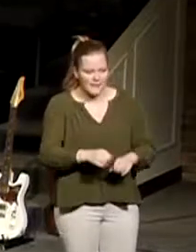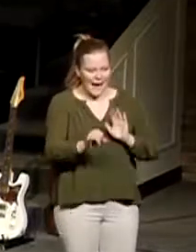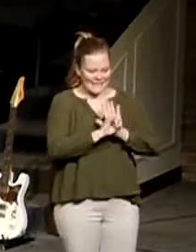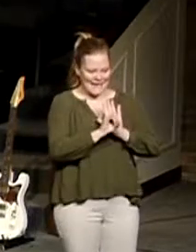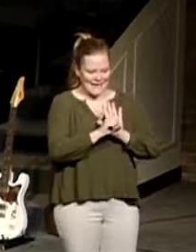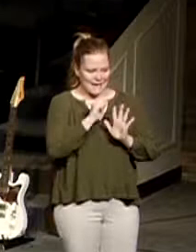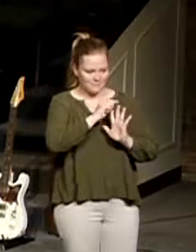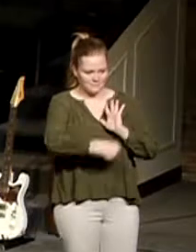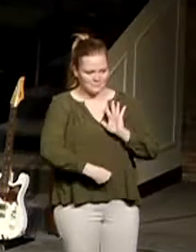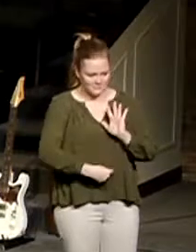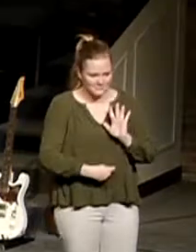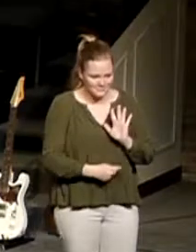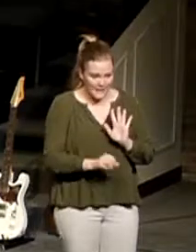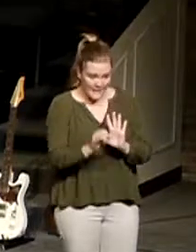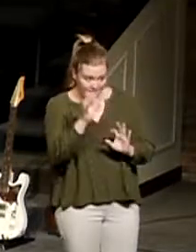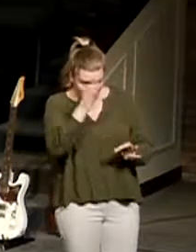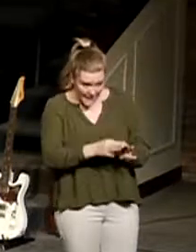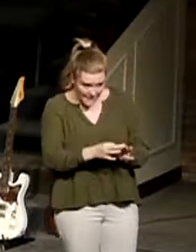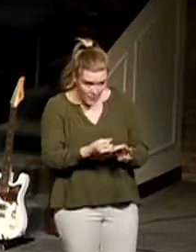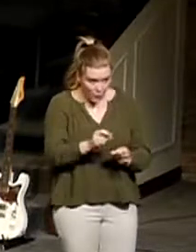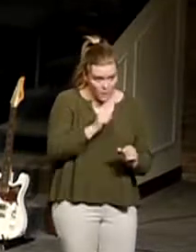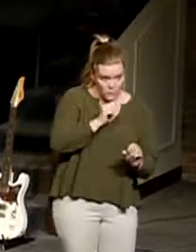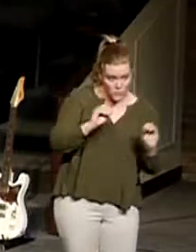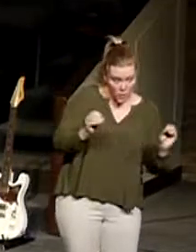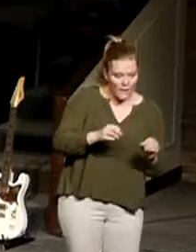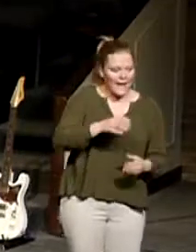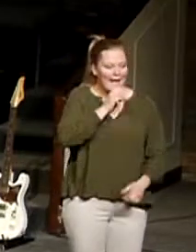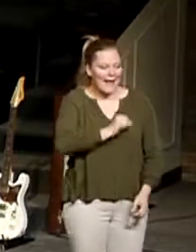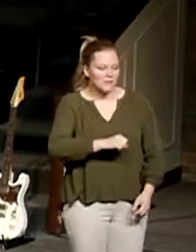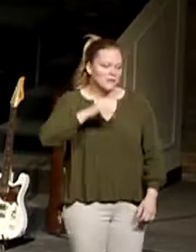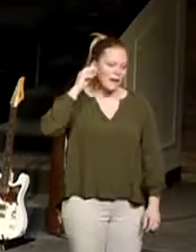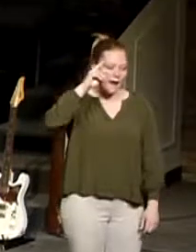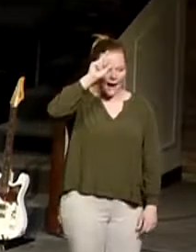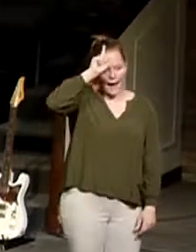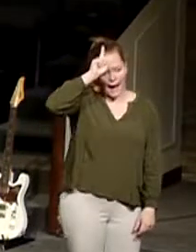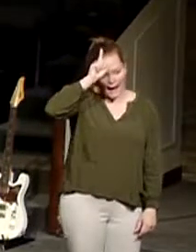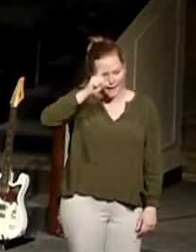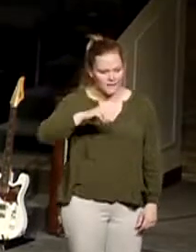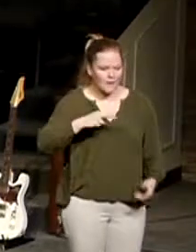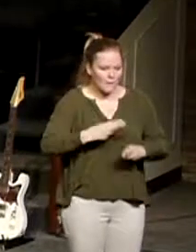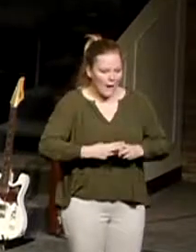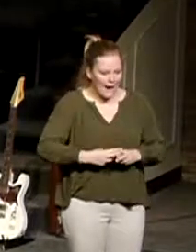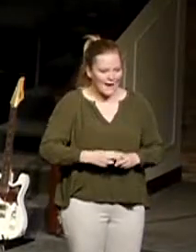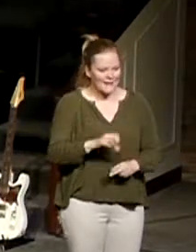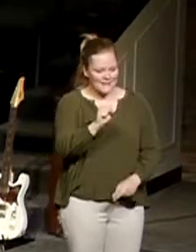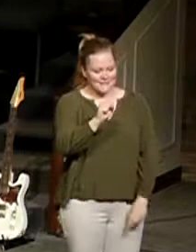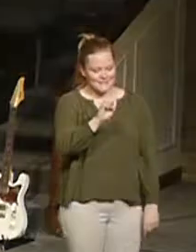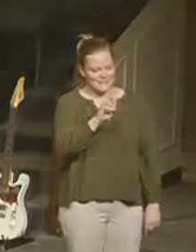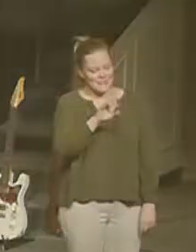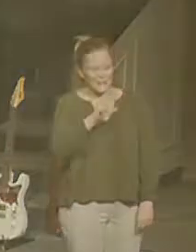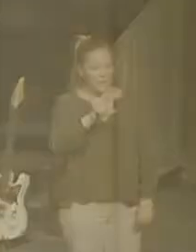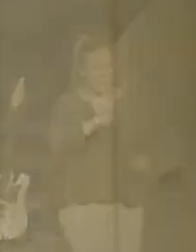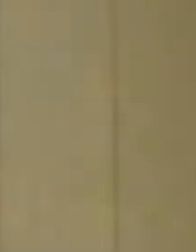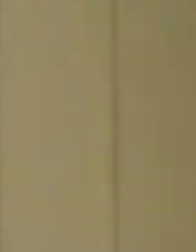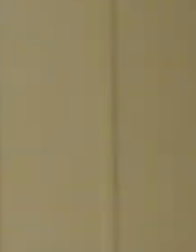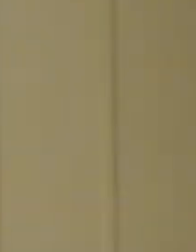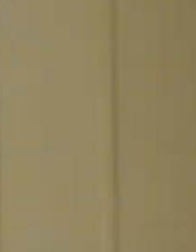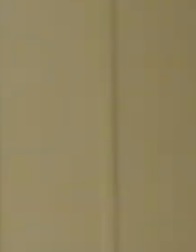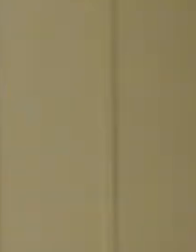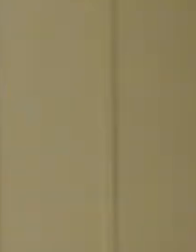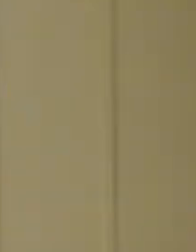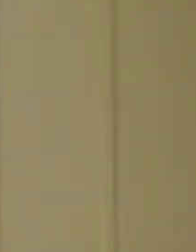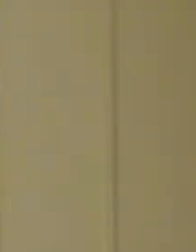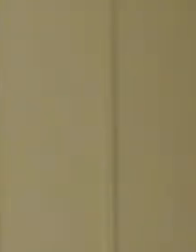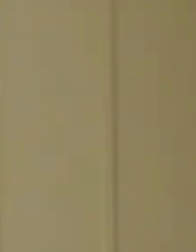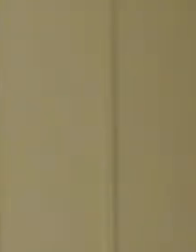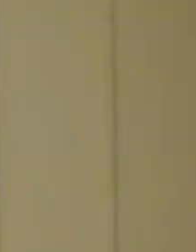piece. Faith or no faith? Age, height, weight, serial number. See what I'm getting at? It's a distillation. We're going to